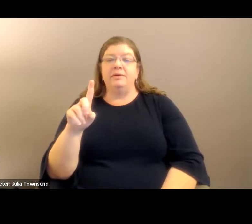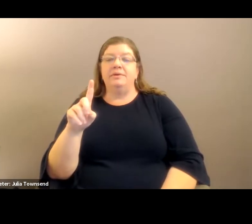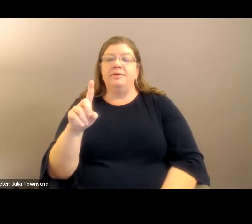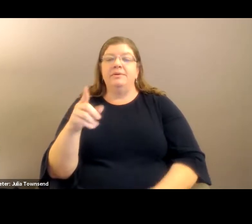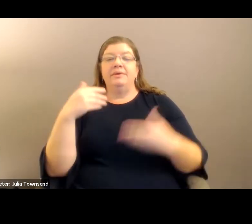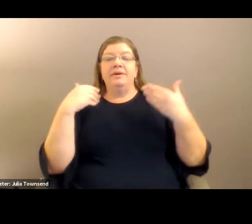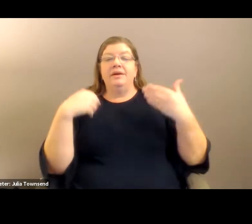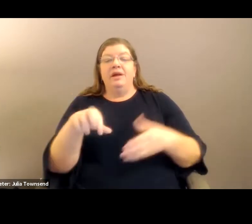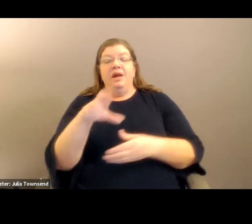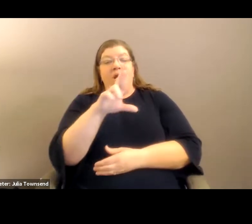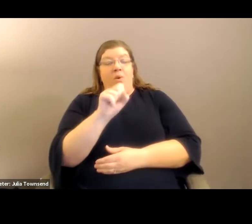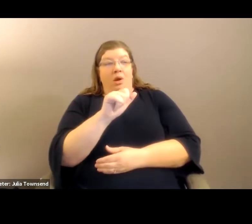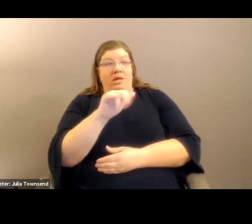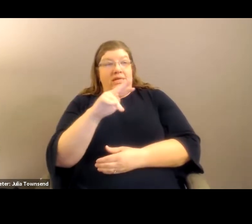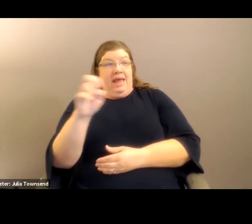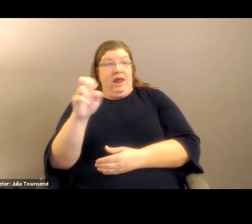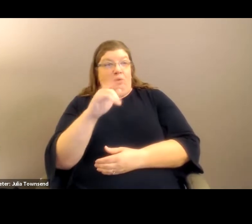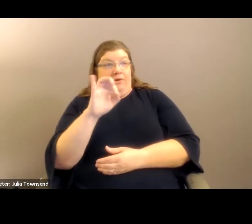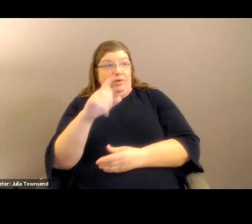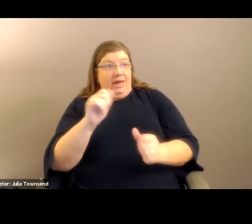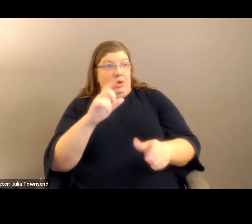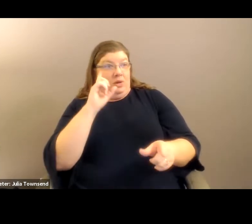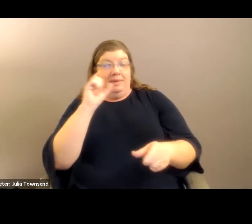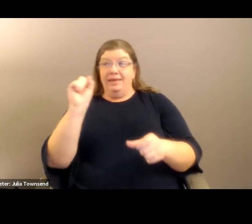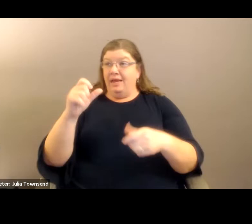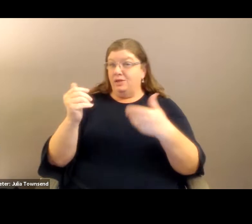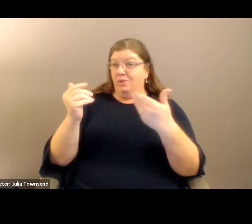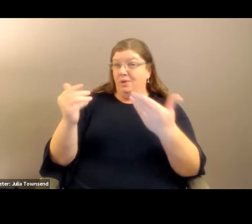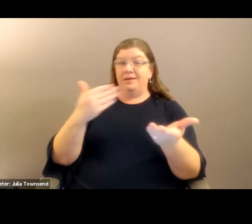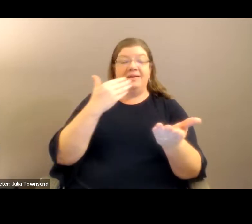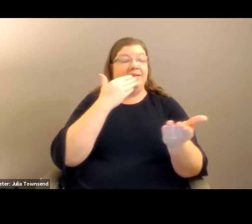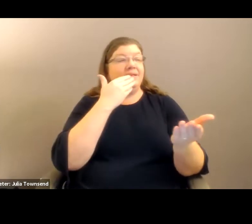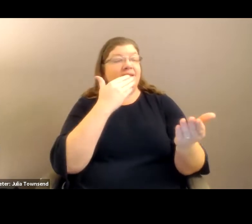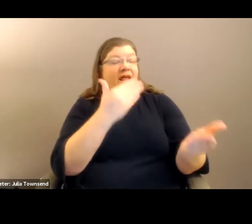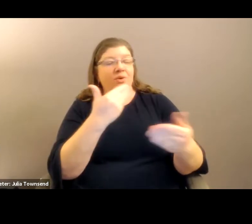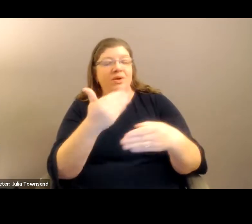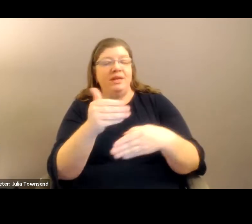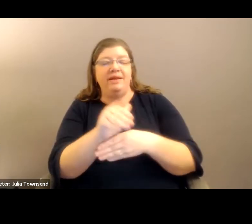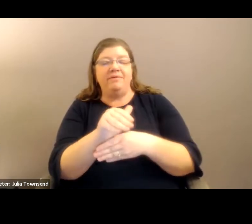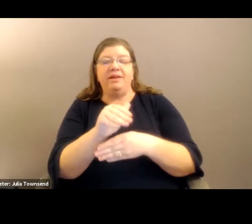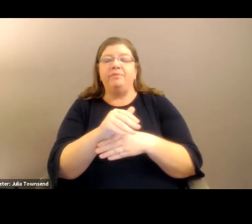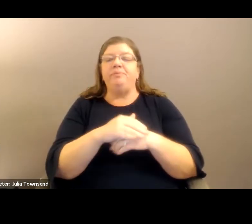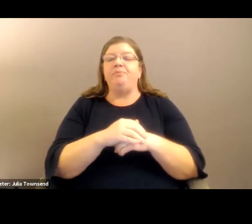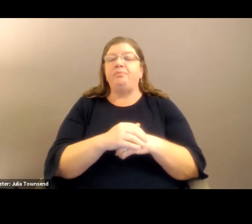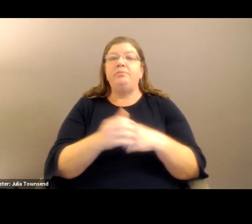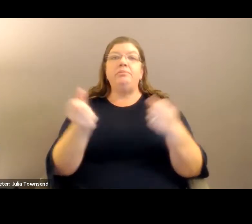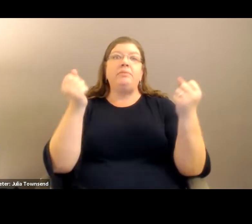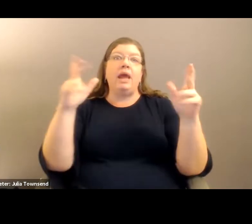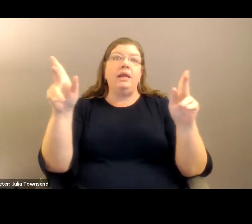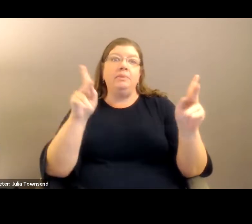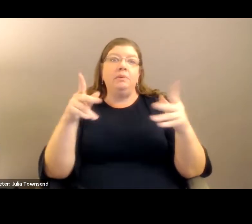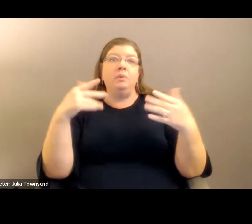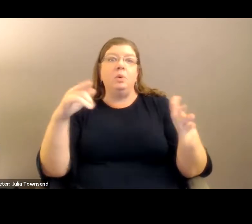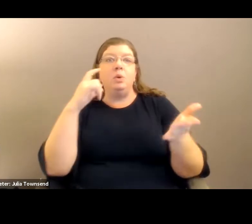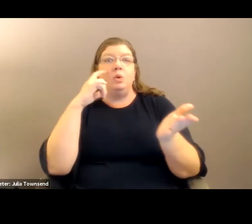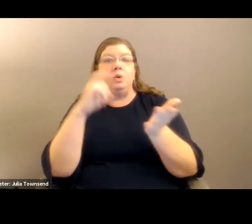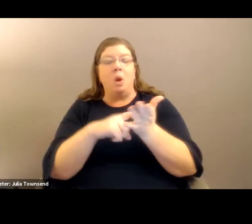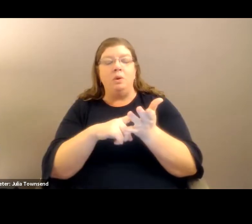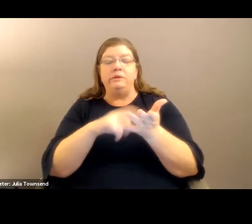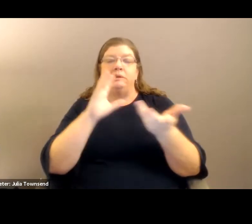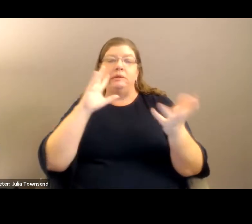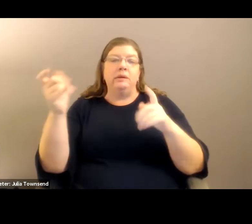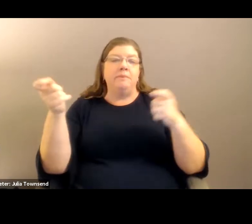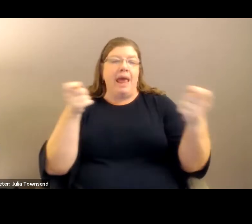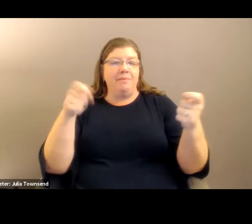Roseanne Crawford, can you hear me? Yes, go ahead. Thank you. Good evening. Many people have noticed the mismanagement of